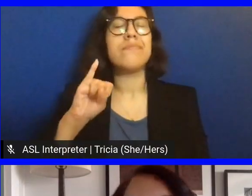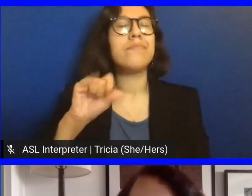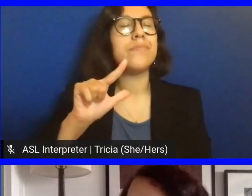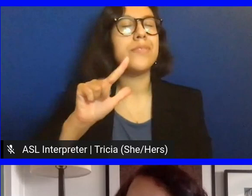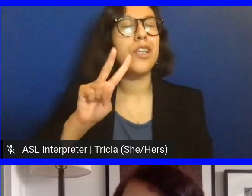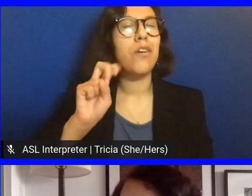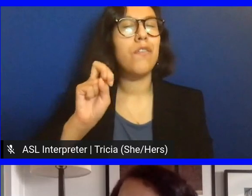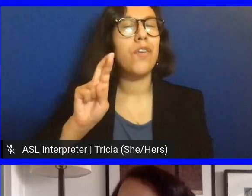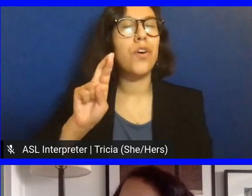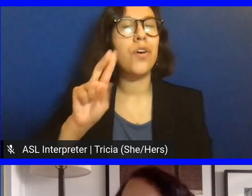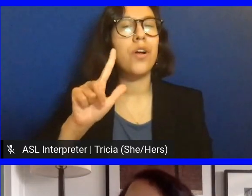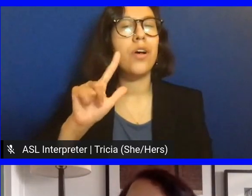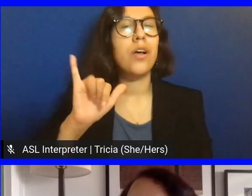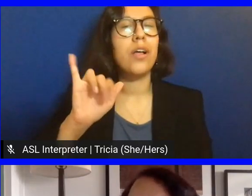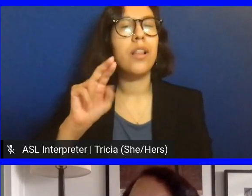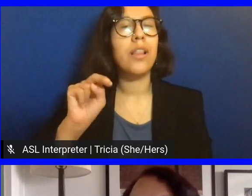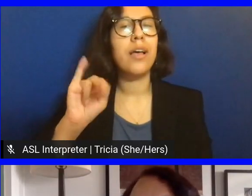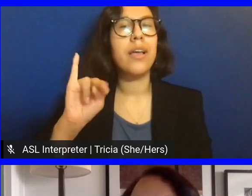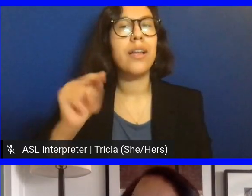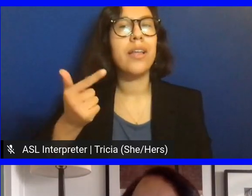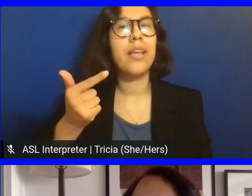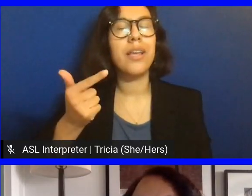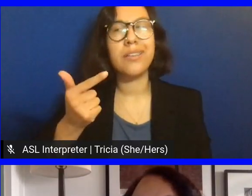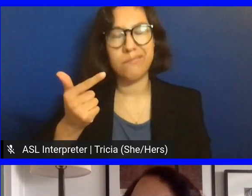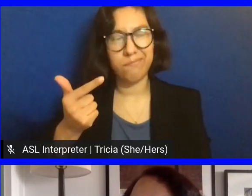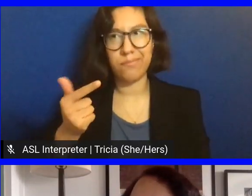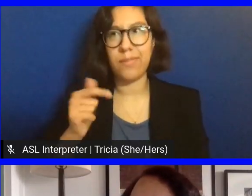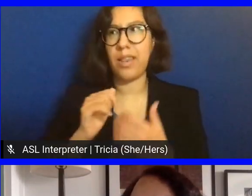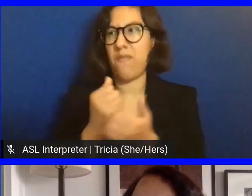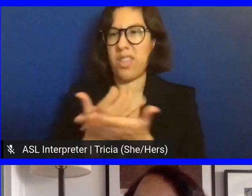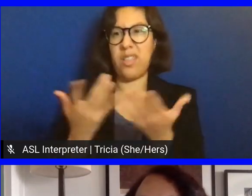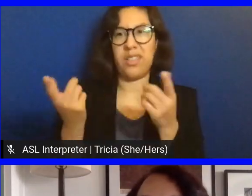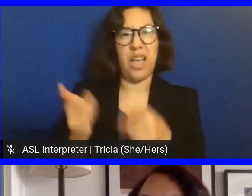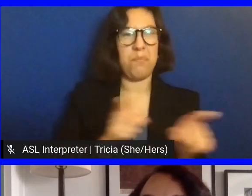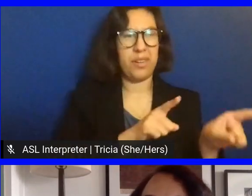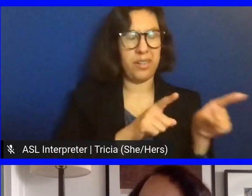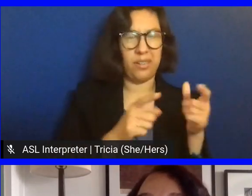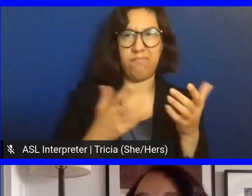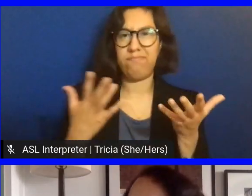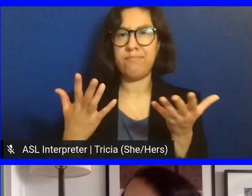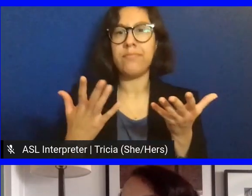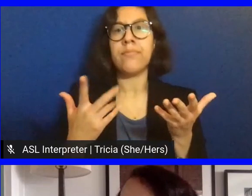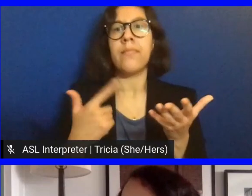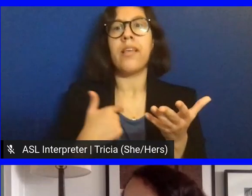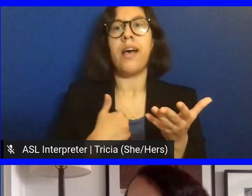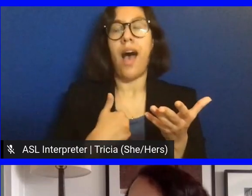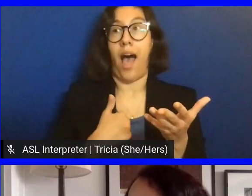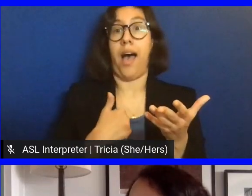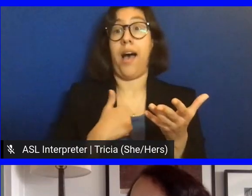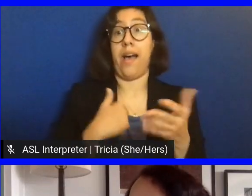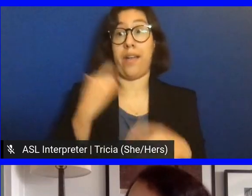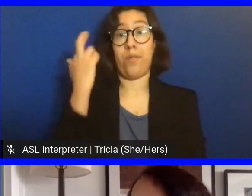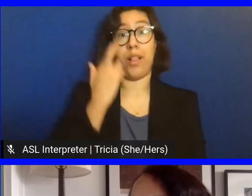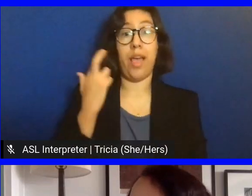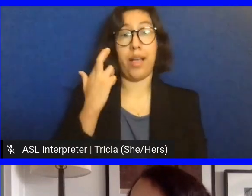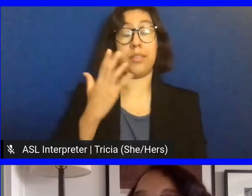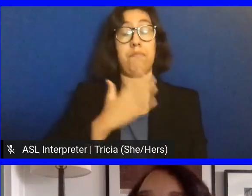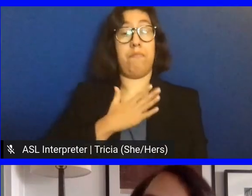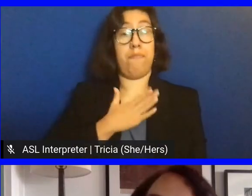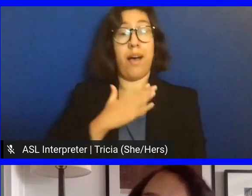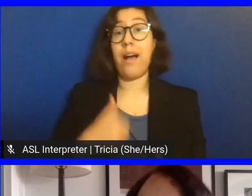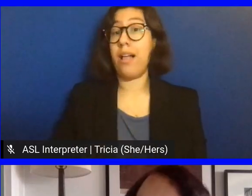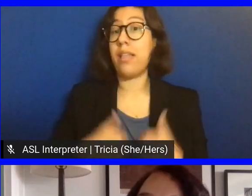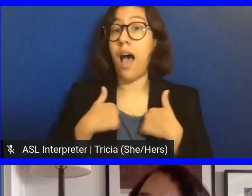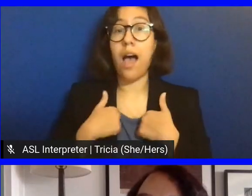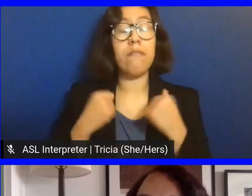pandemic and pretty much everything that's going on. And I'm realizing that in my own life, there